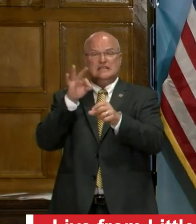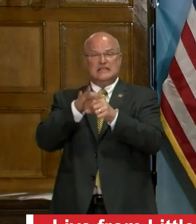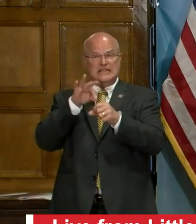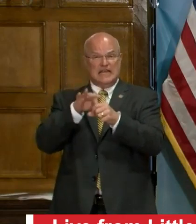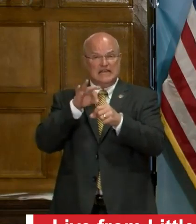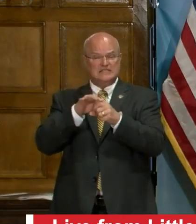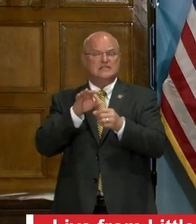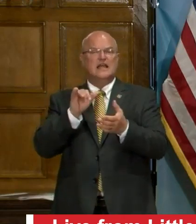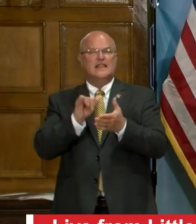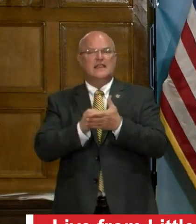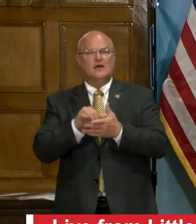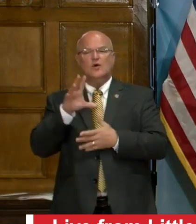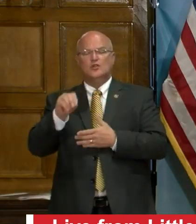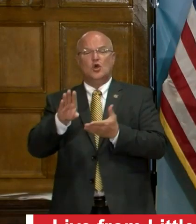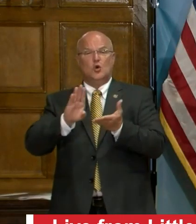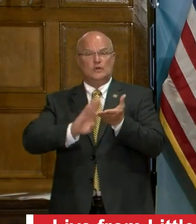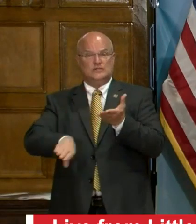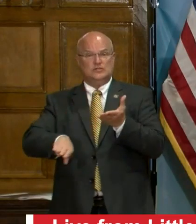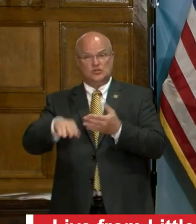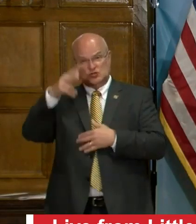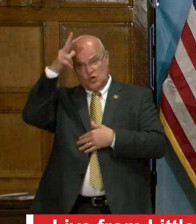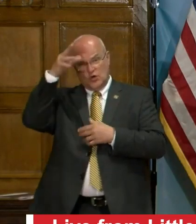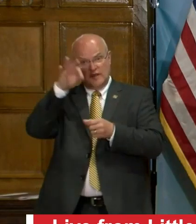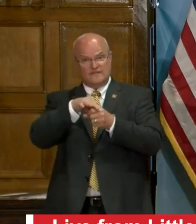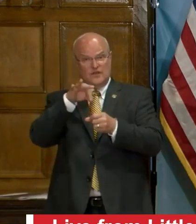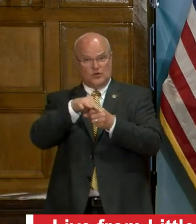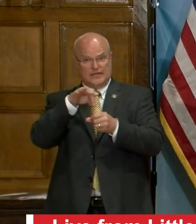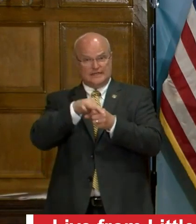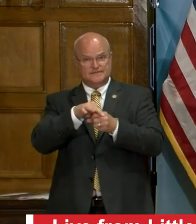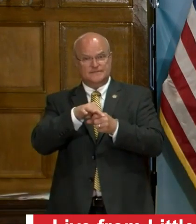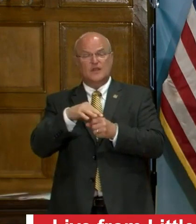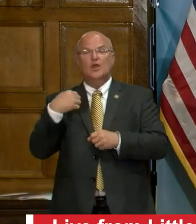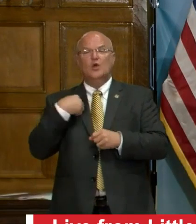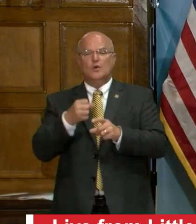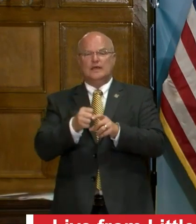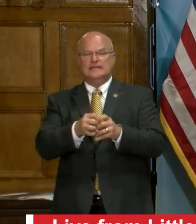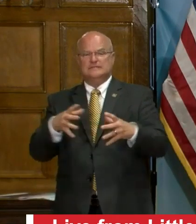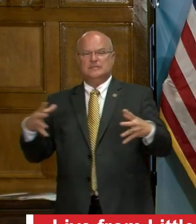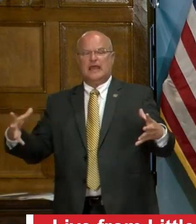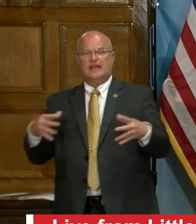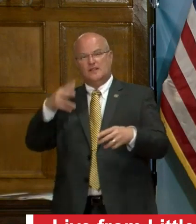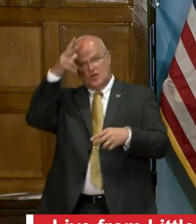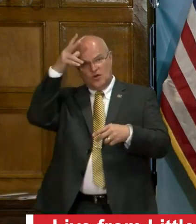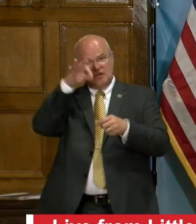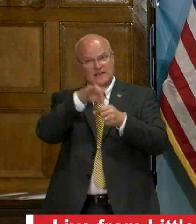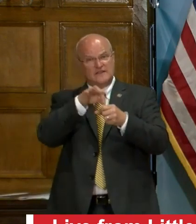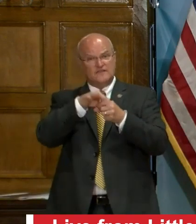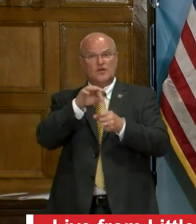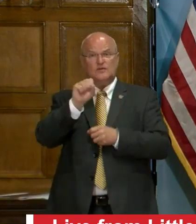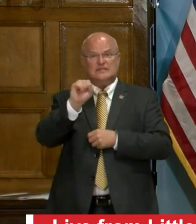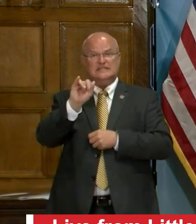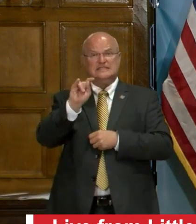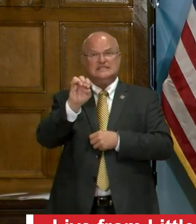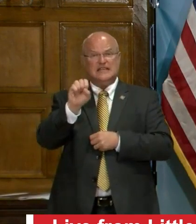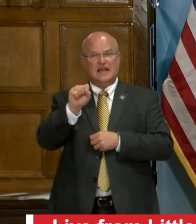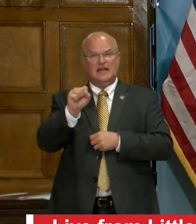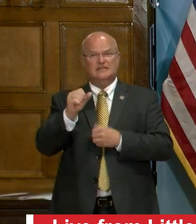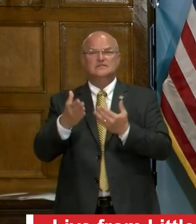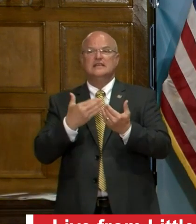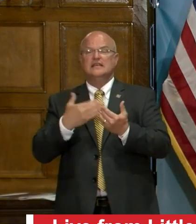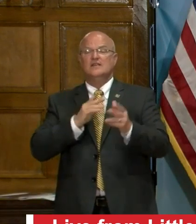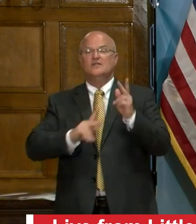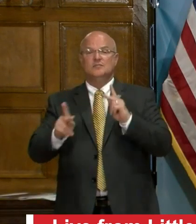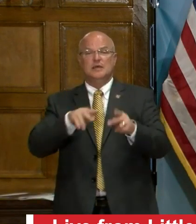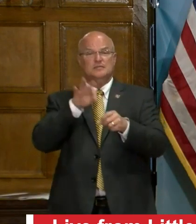elections, which was no excuse early voting. And we expanded the early voting sites so that it was easier